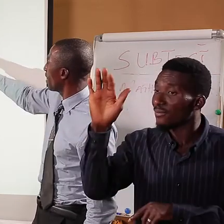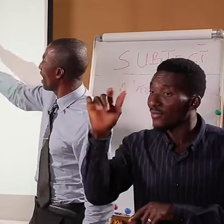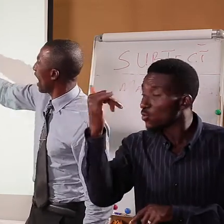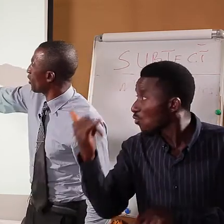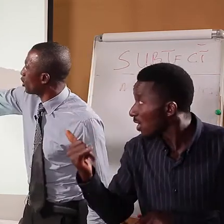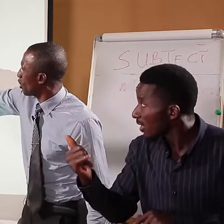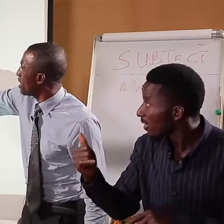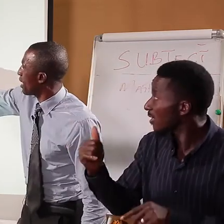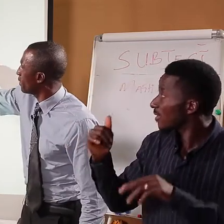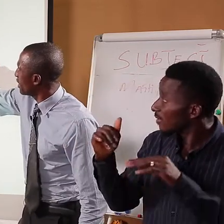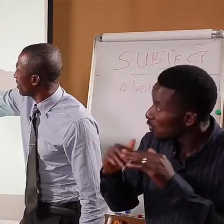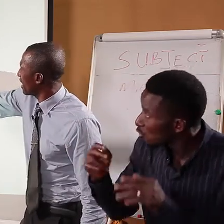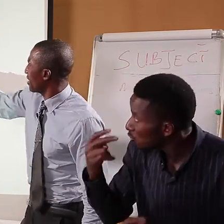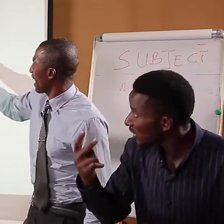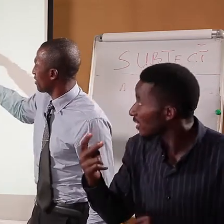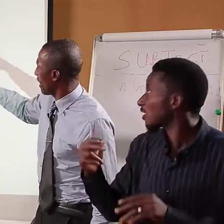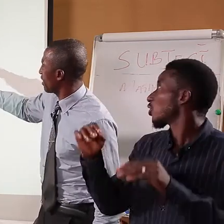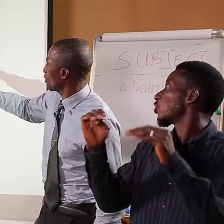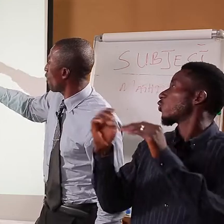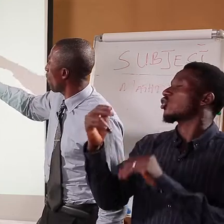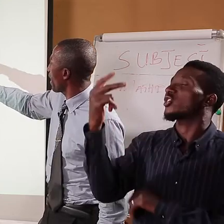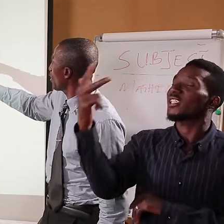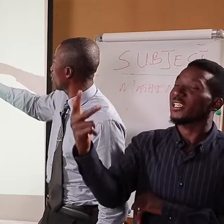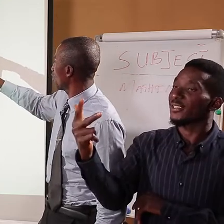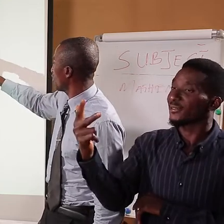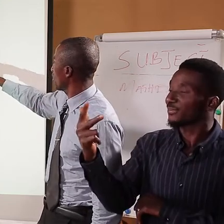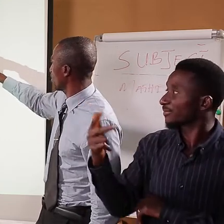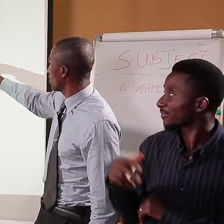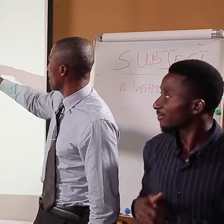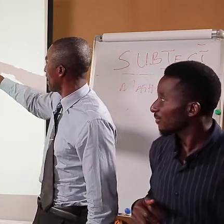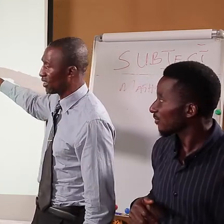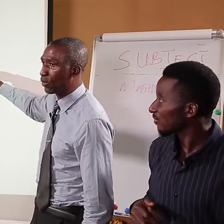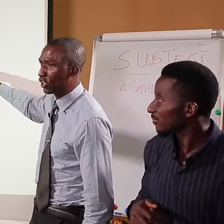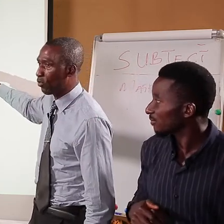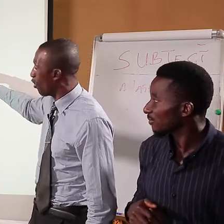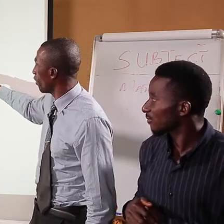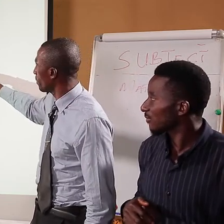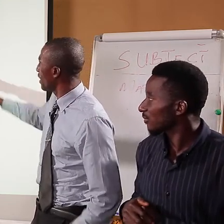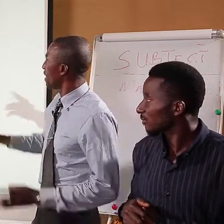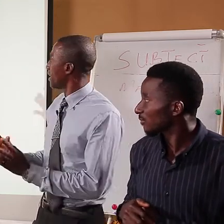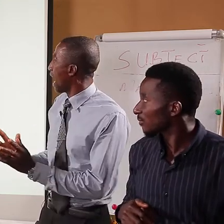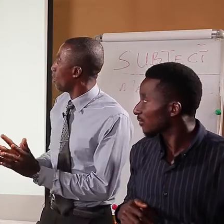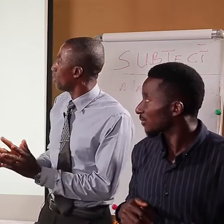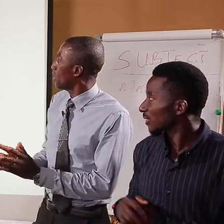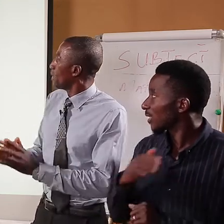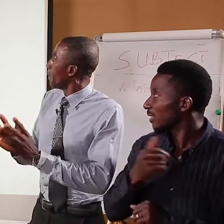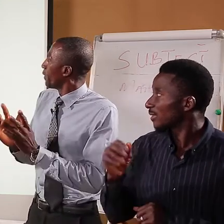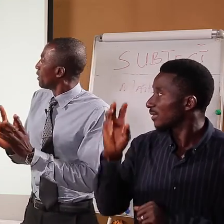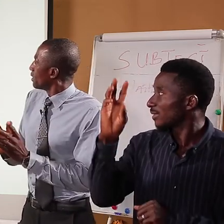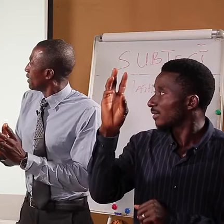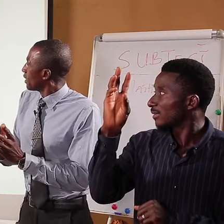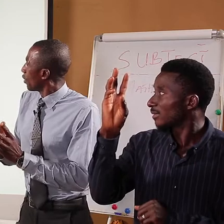3, and also name 6x minus 4y equals to 60 as equation 4. Now,